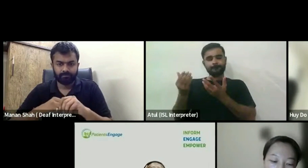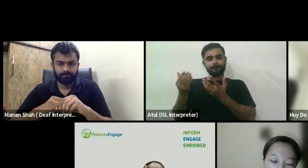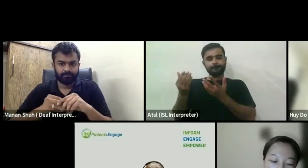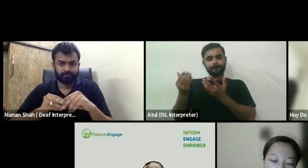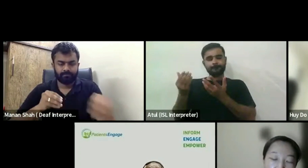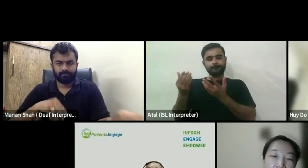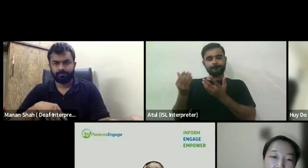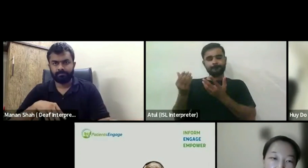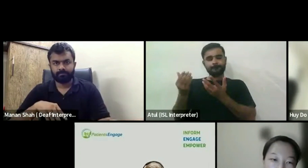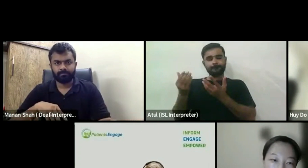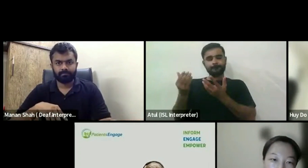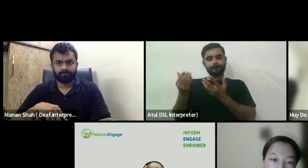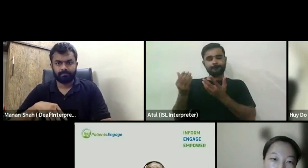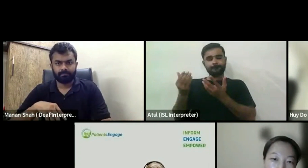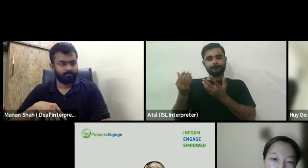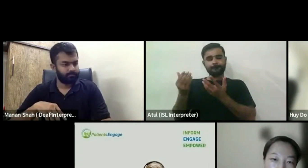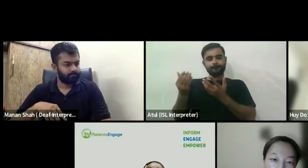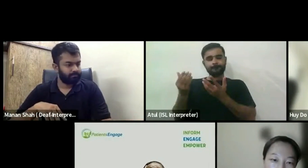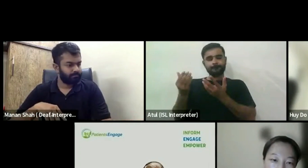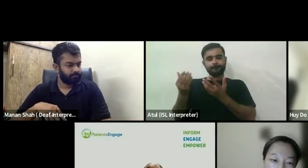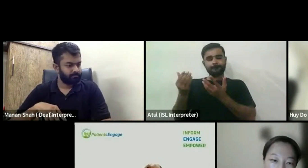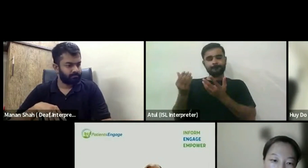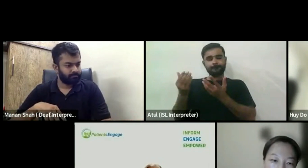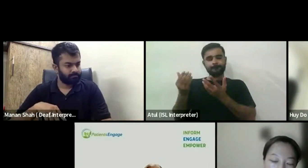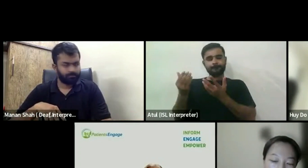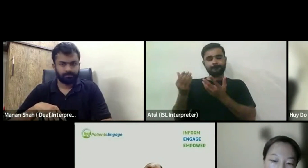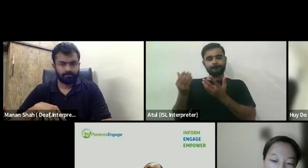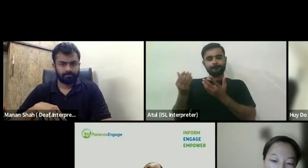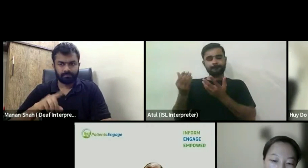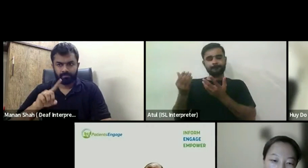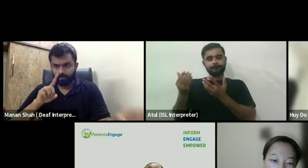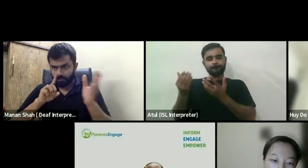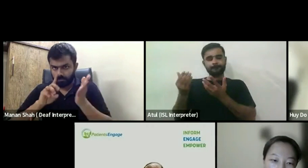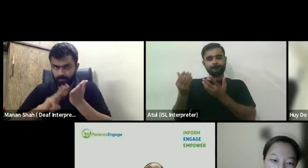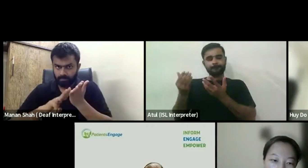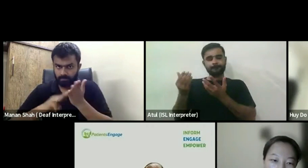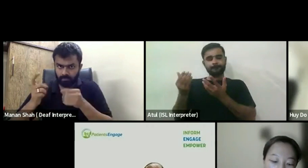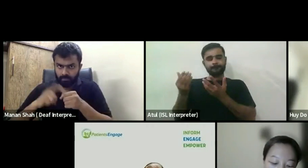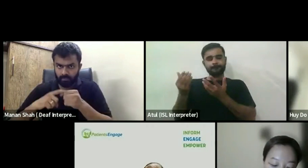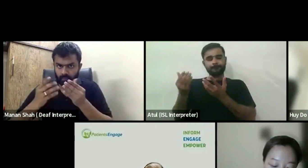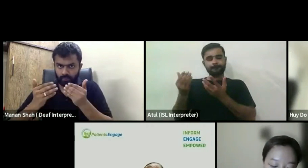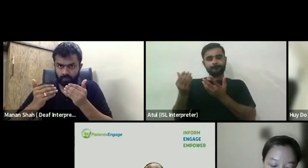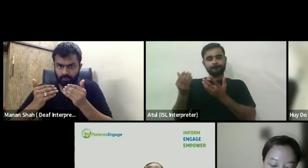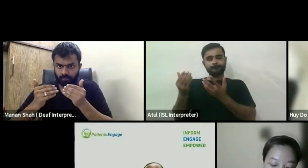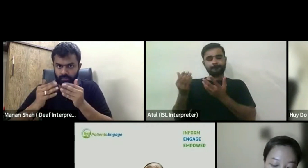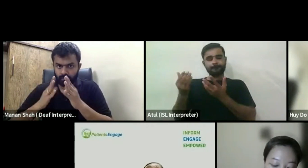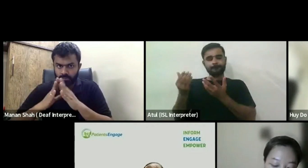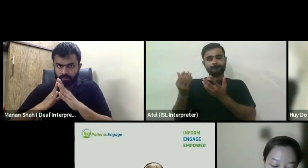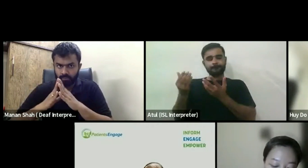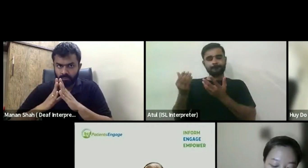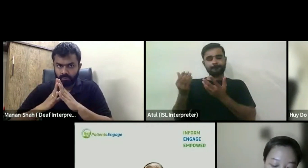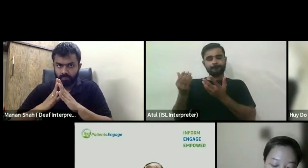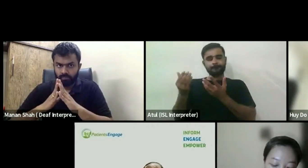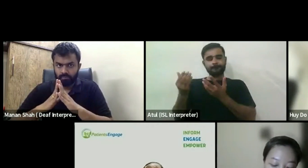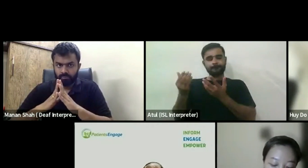diverse. And do we mean to say that this is the only solution? And if we say that, would it be enough? That was the question